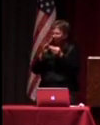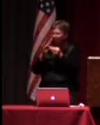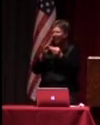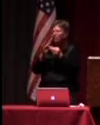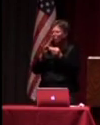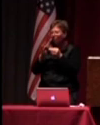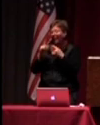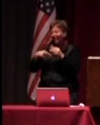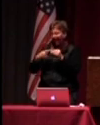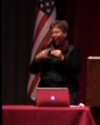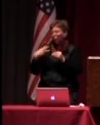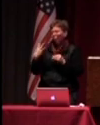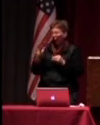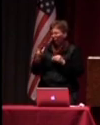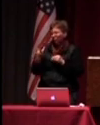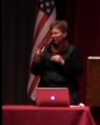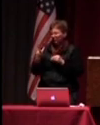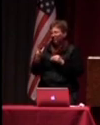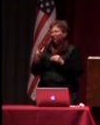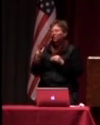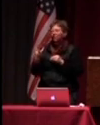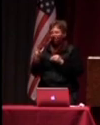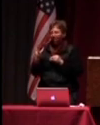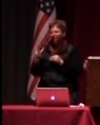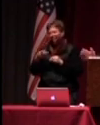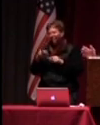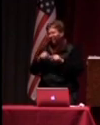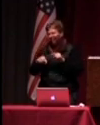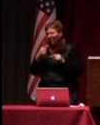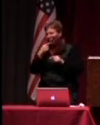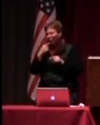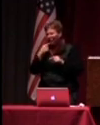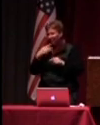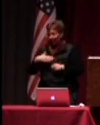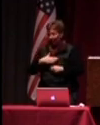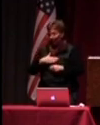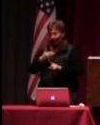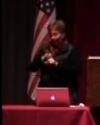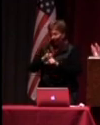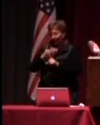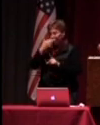couldn't resist saying, well, Napoleon is actually a better general. What can you expect?